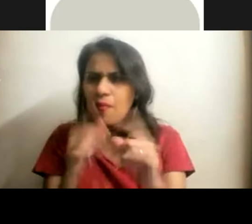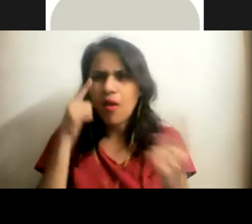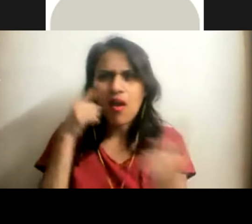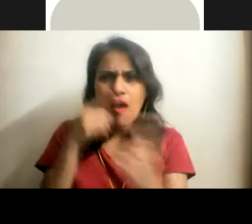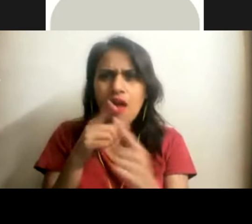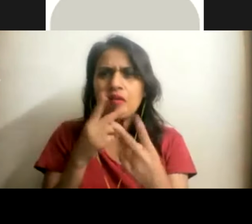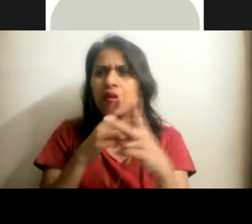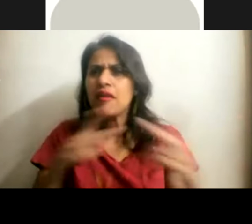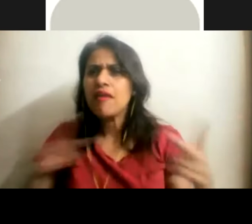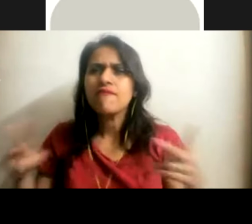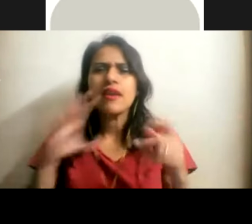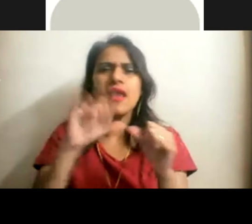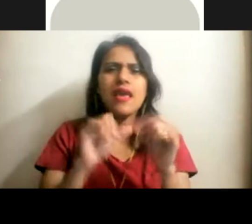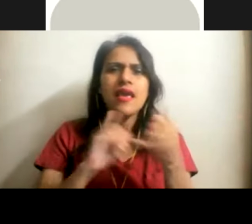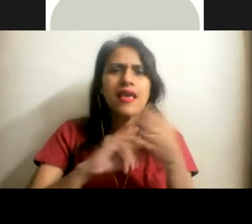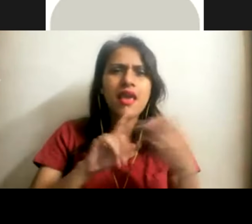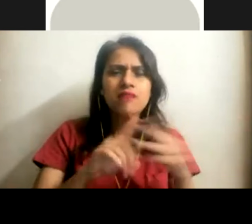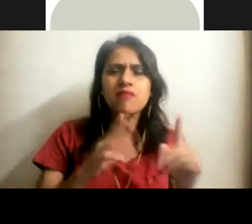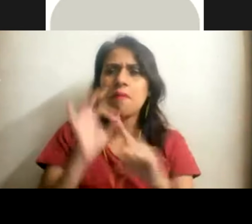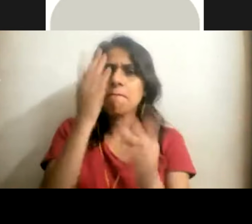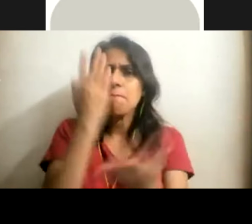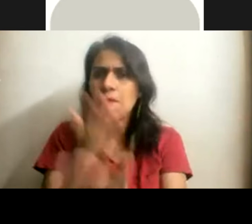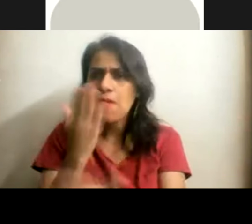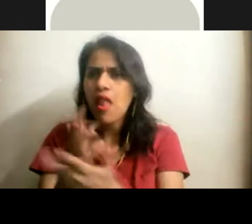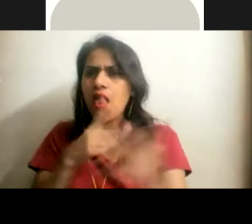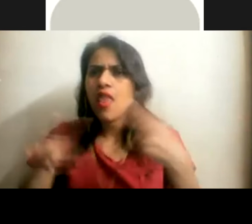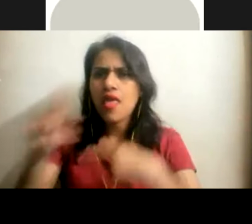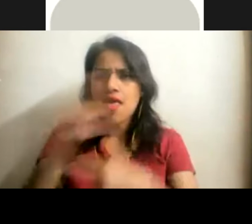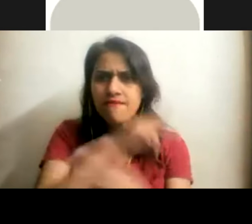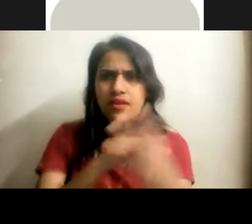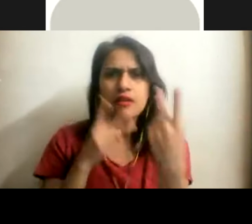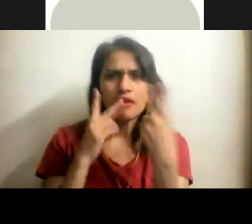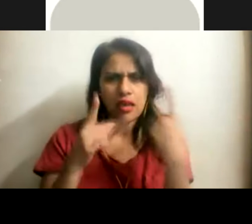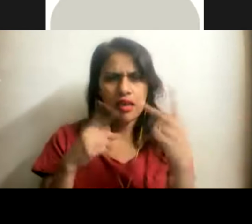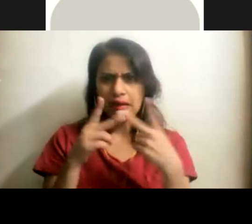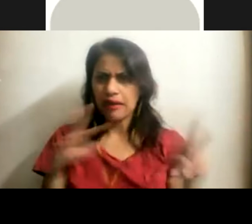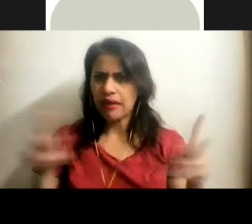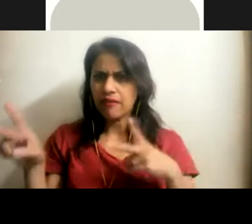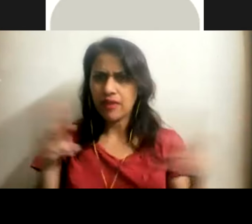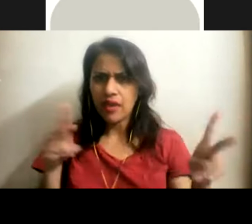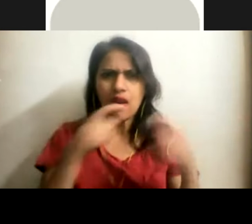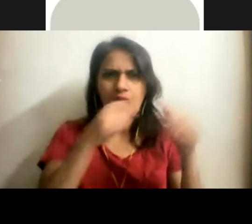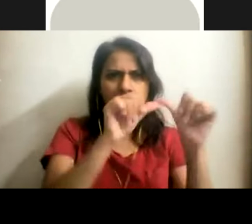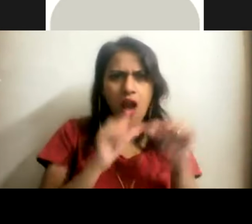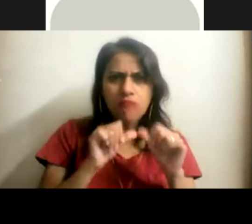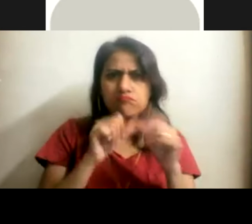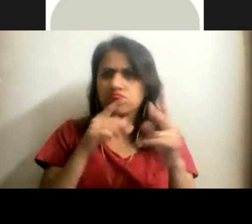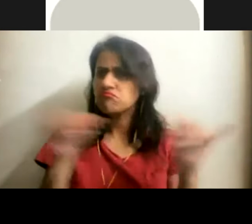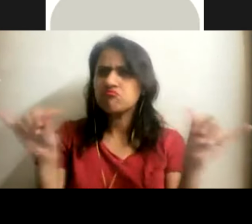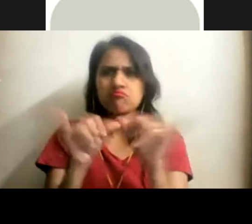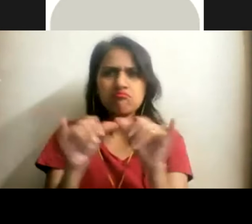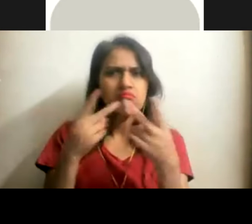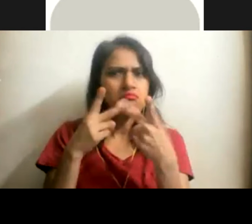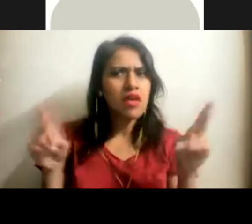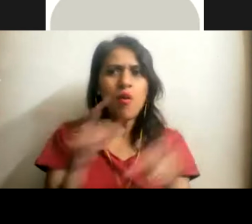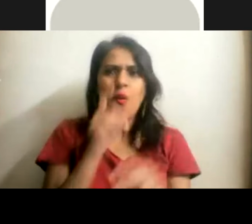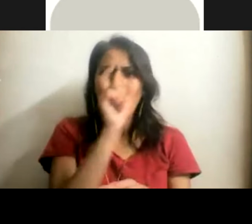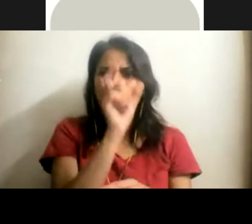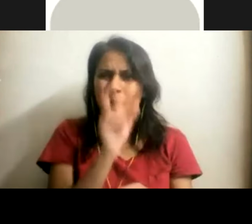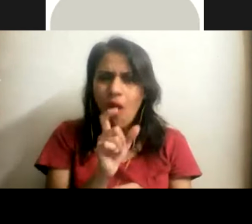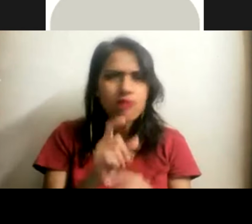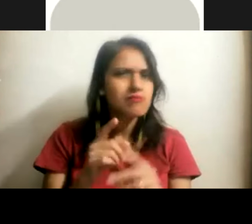cases or across the participants. You will maybe identify differences in their responses, the kinds of words they have used, depending on